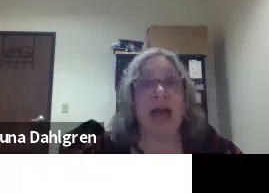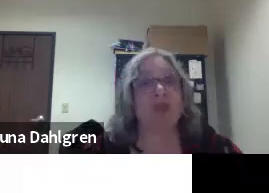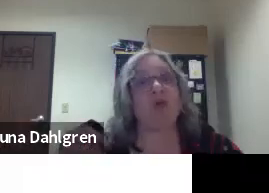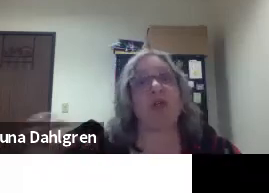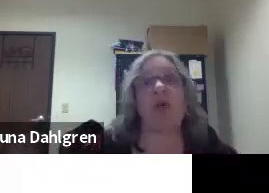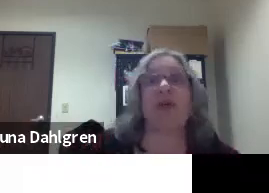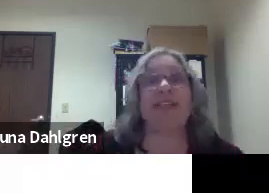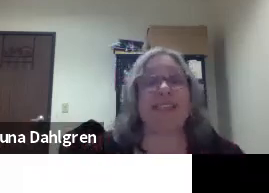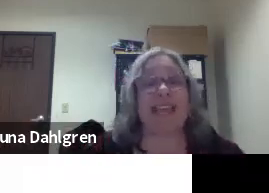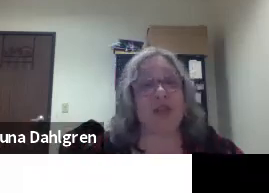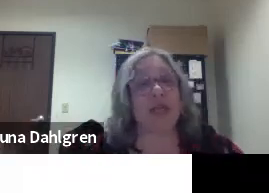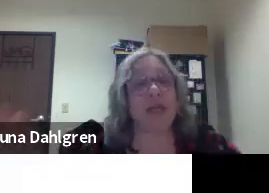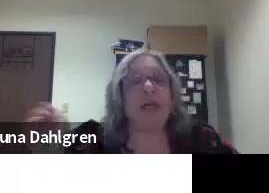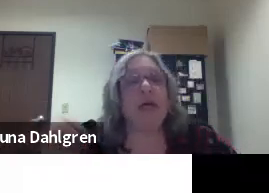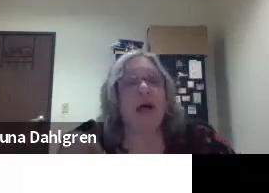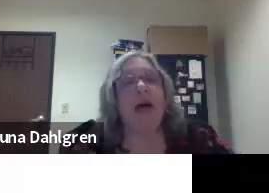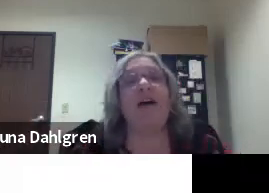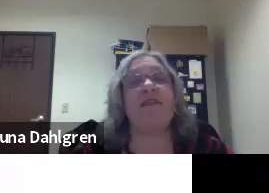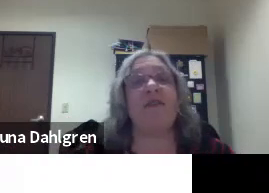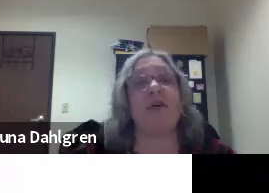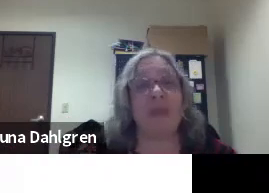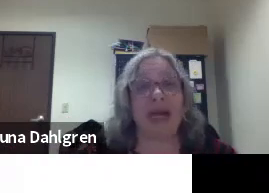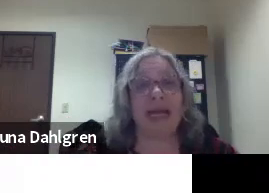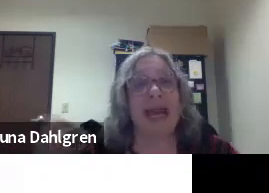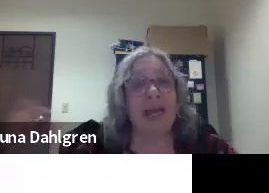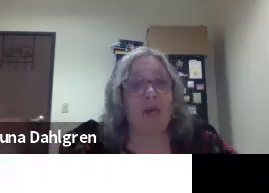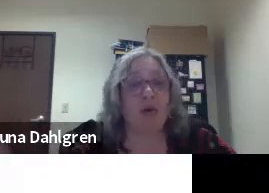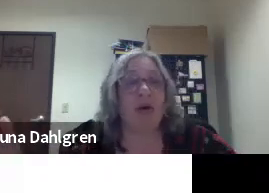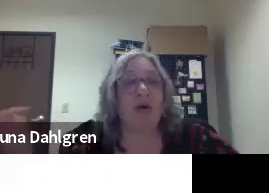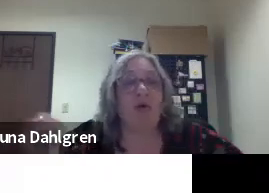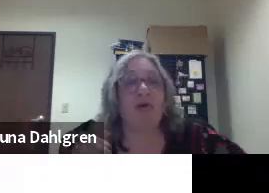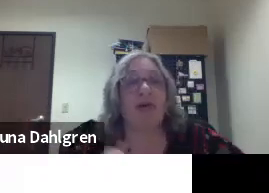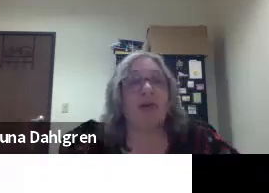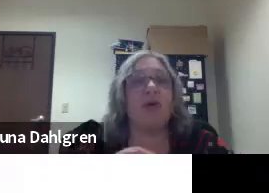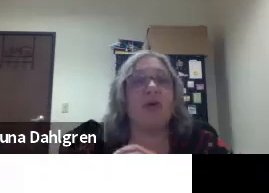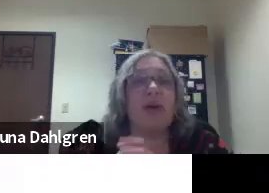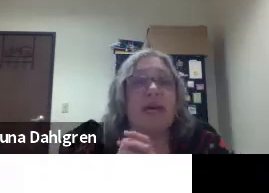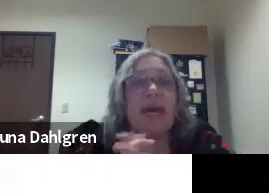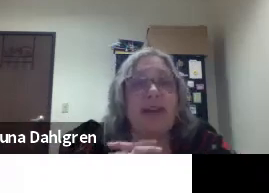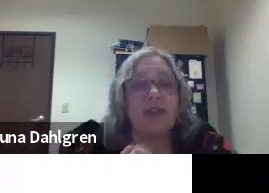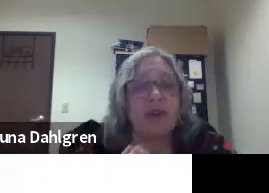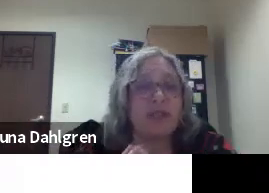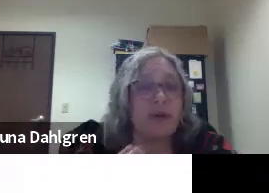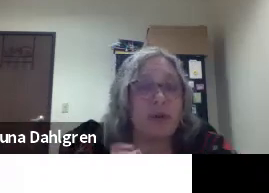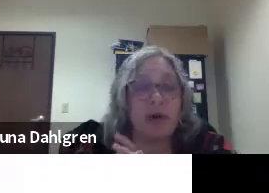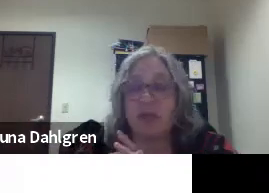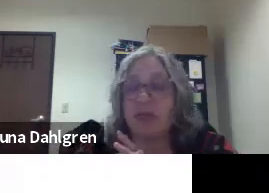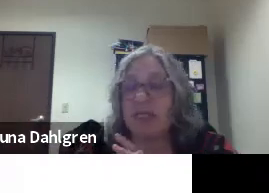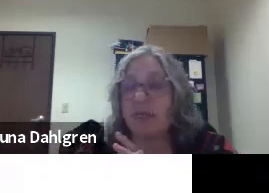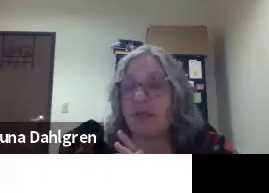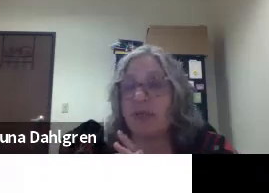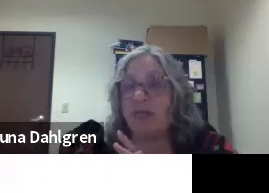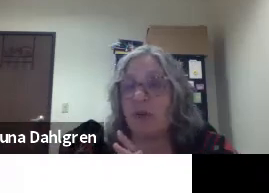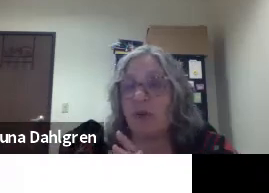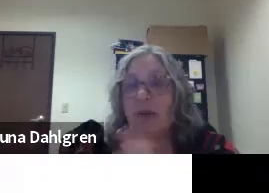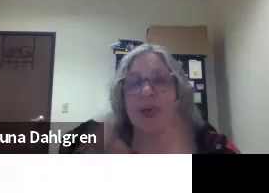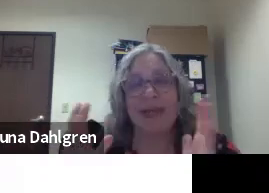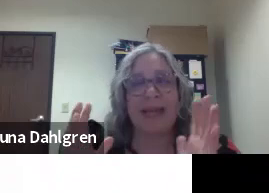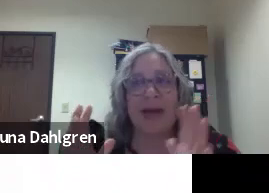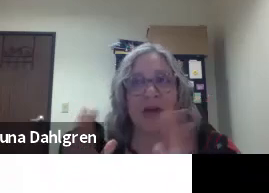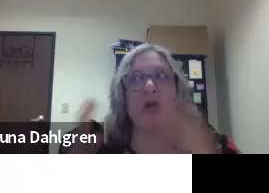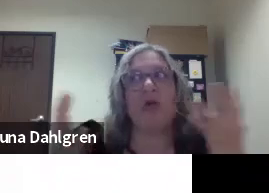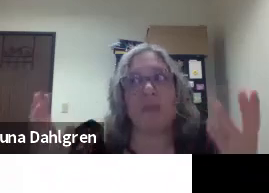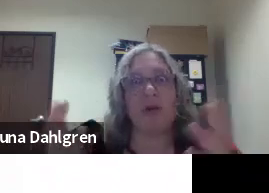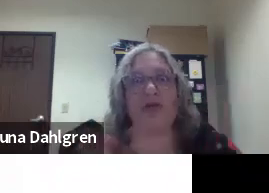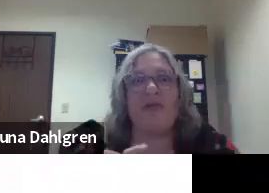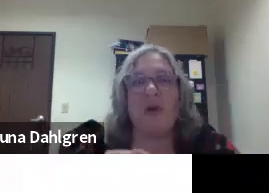about actual utilization of Medicaid or the new Medicaid insurance for workers with disabilities program,